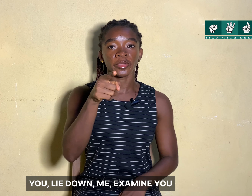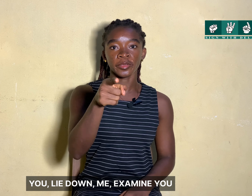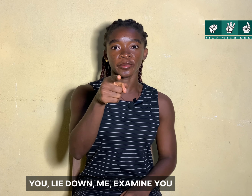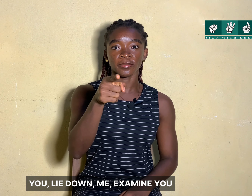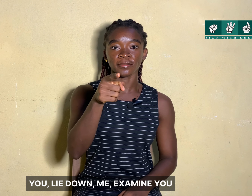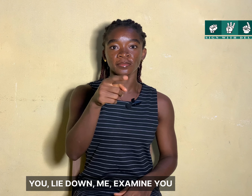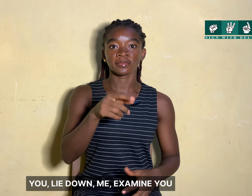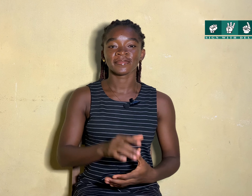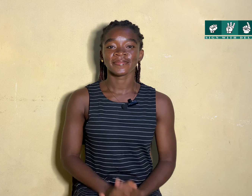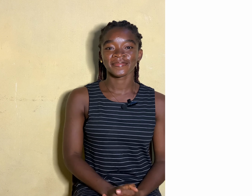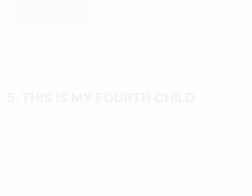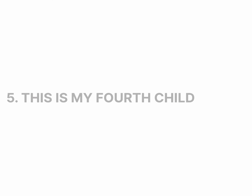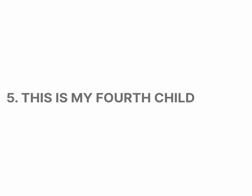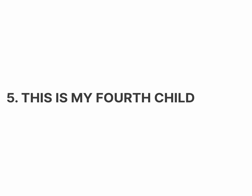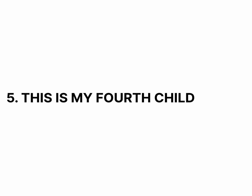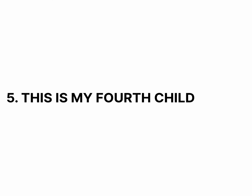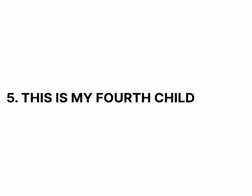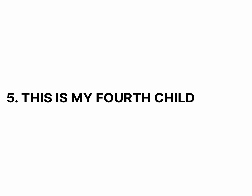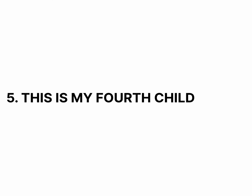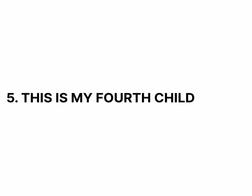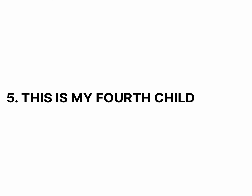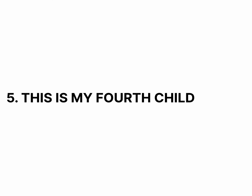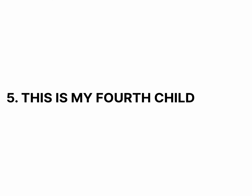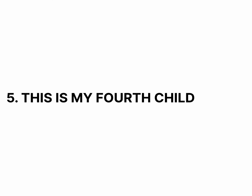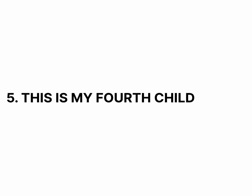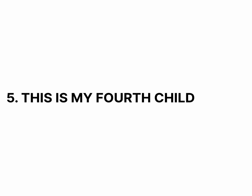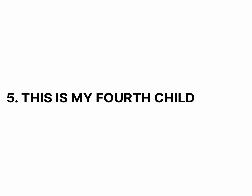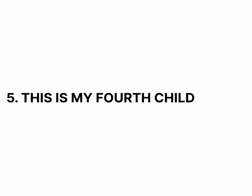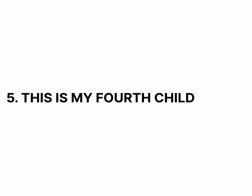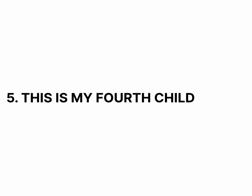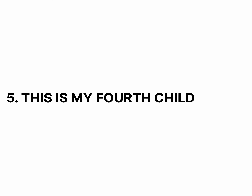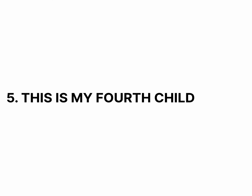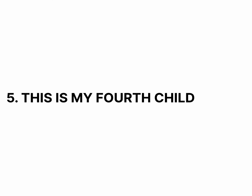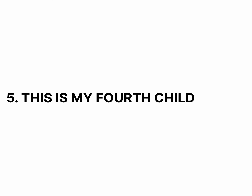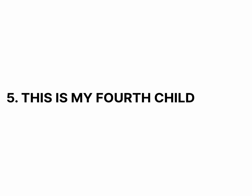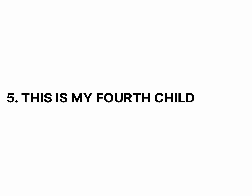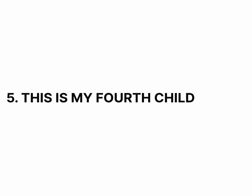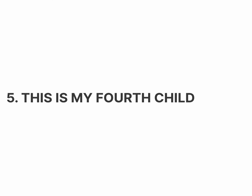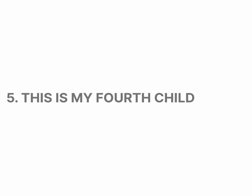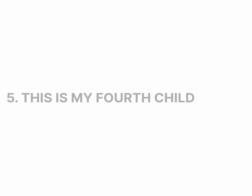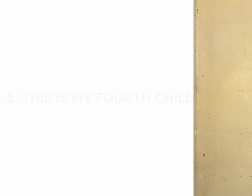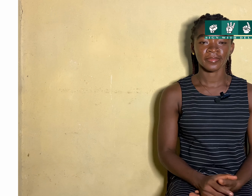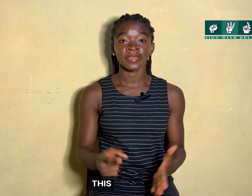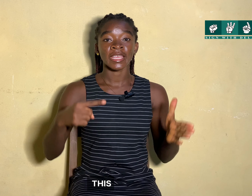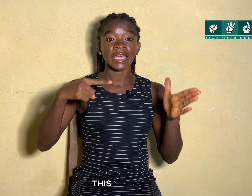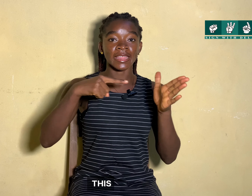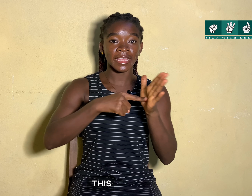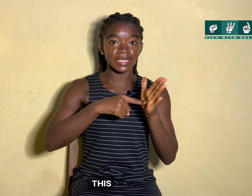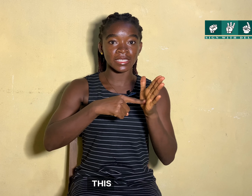You. The last sentence is. This is my fourth child. This.